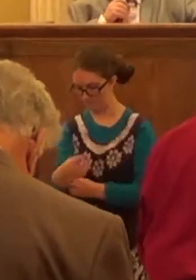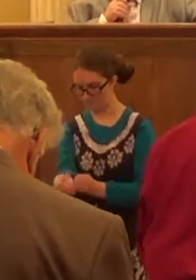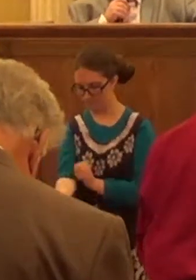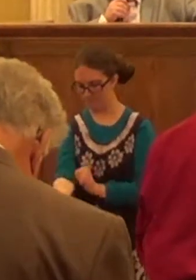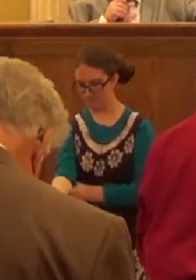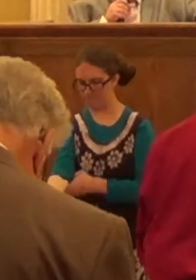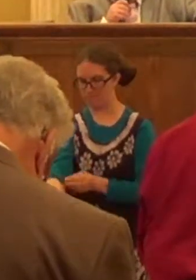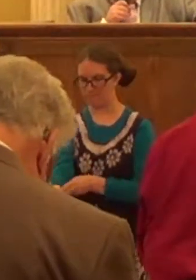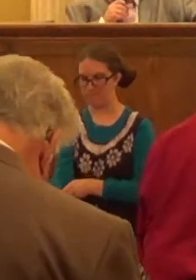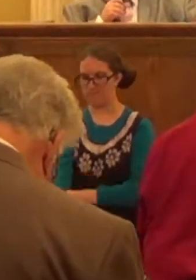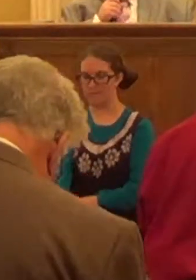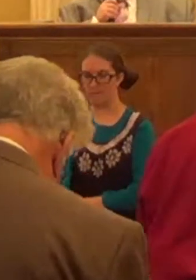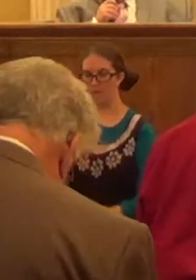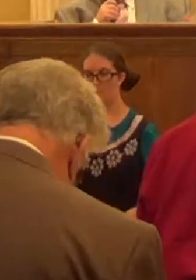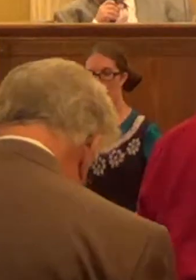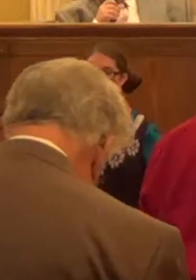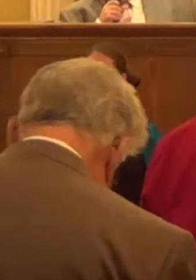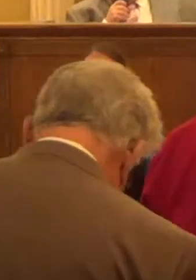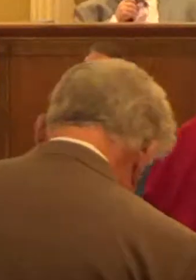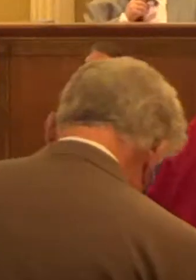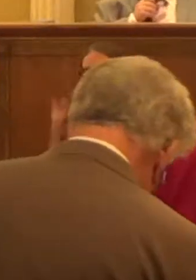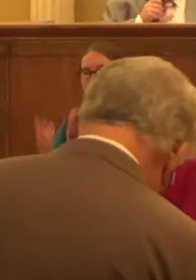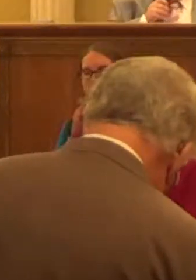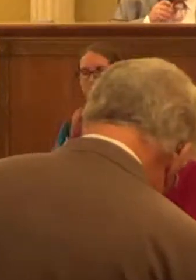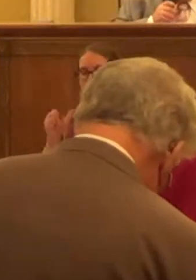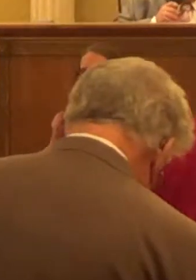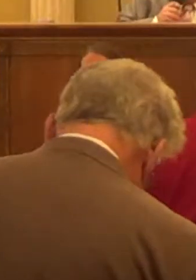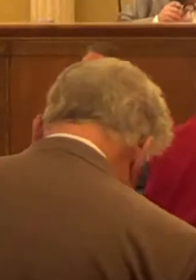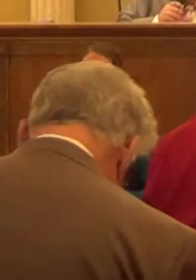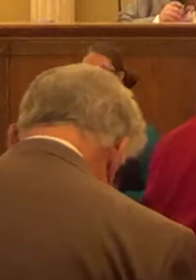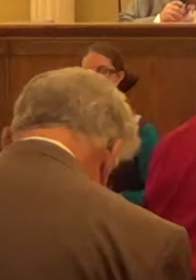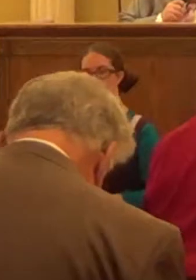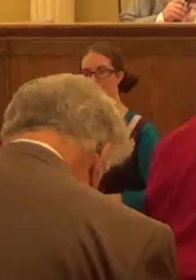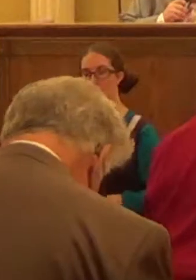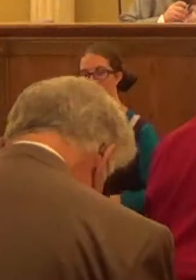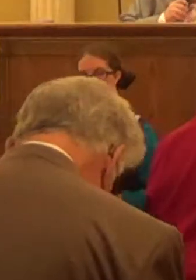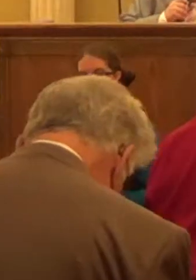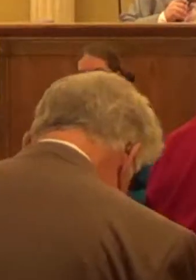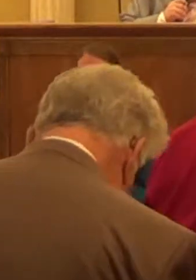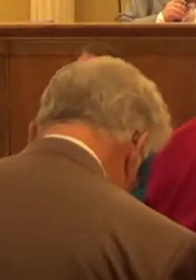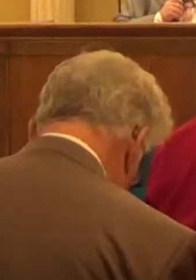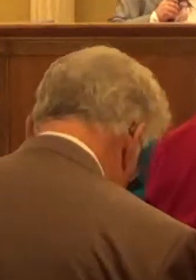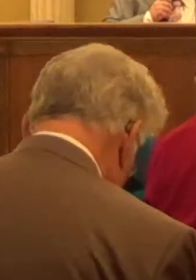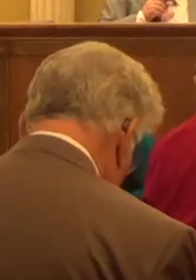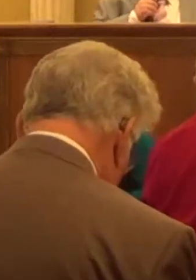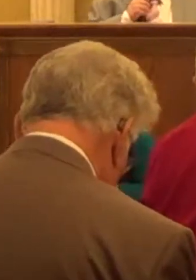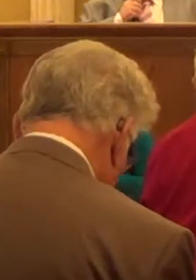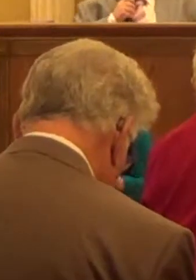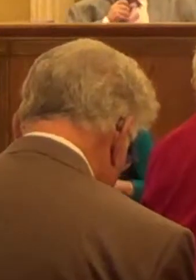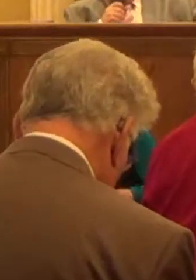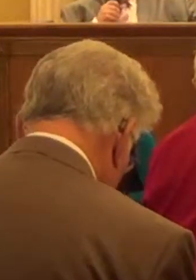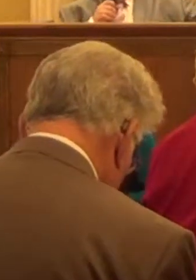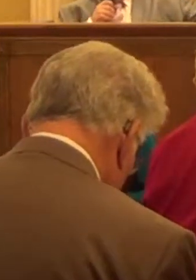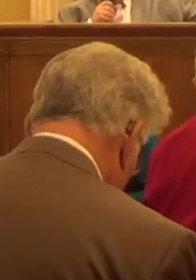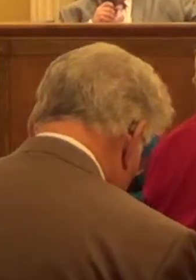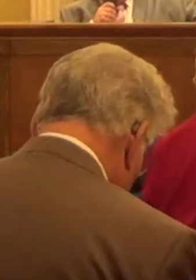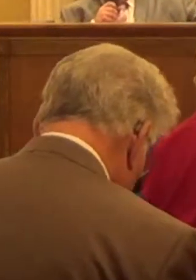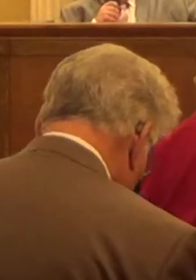And the Lord visited Sarah as he had said, and the Lord did unto Sarah as